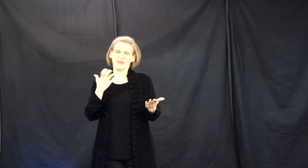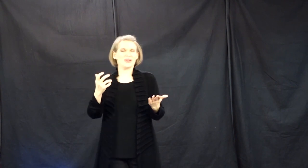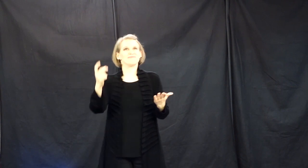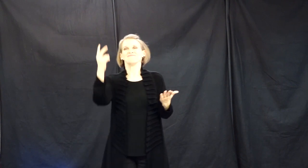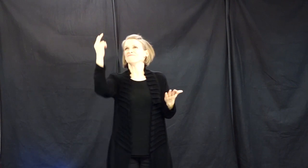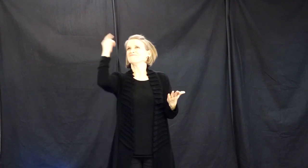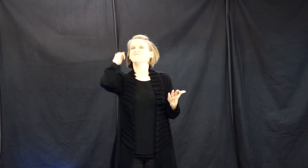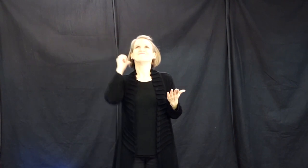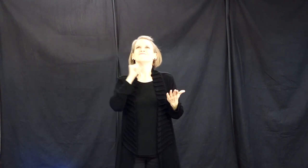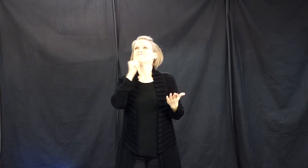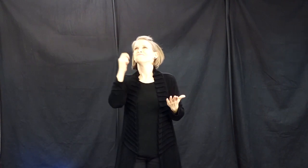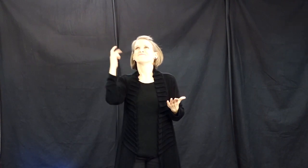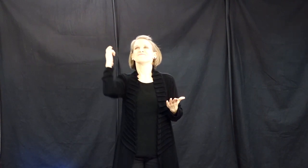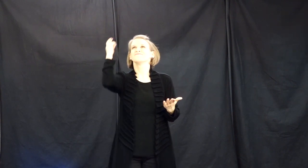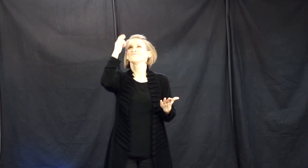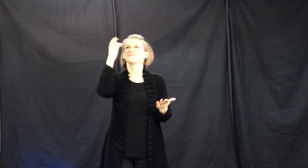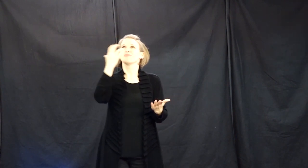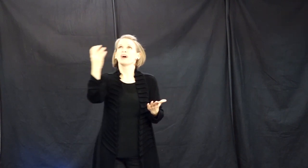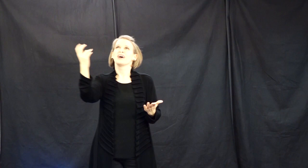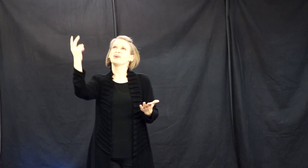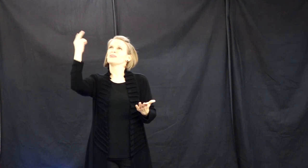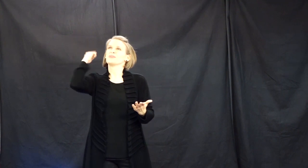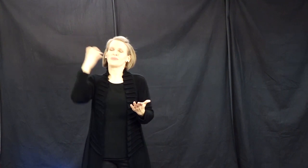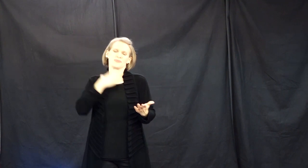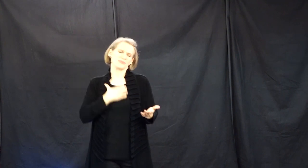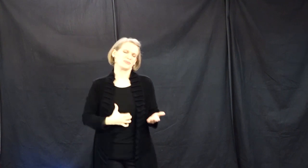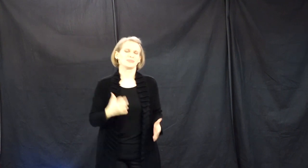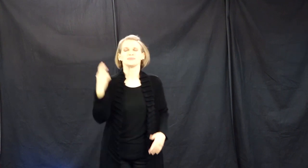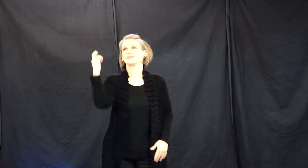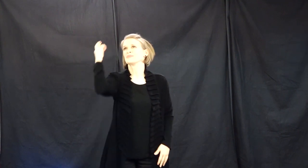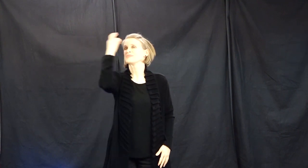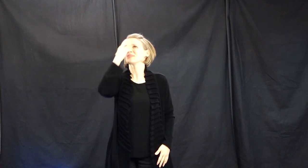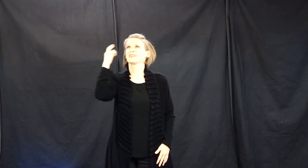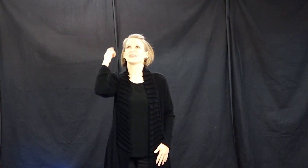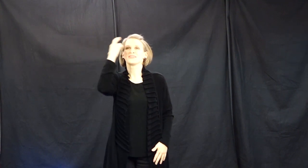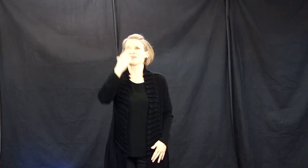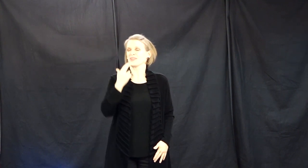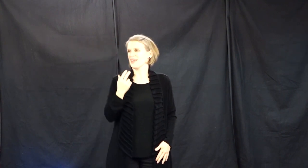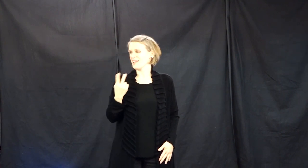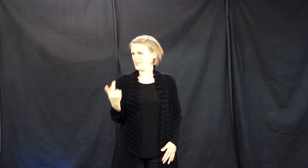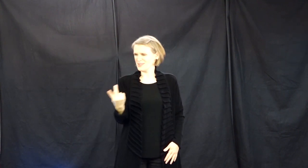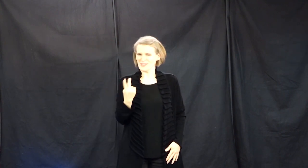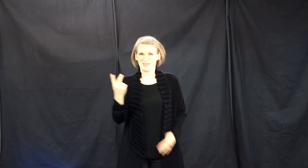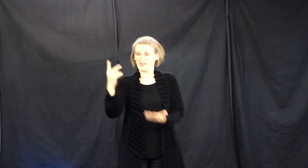known the world was wide enough for both Hamilton and me.